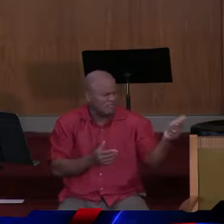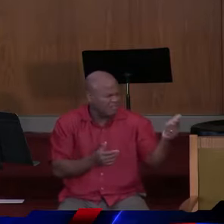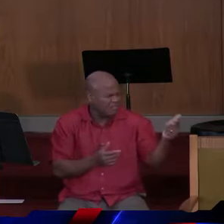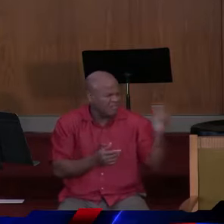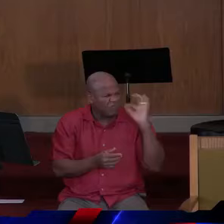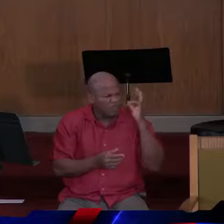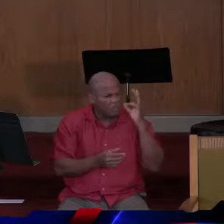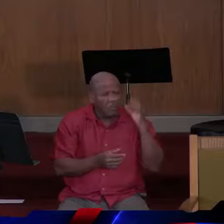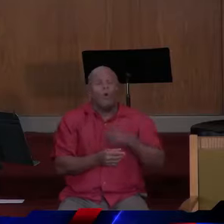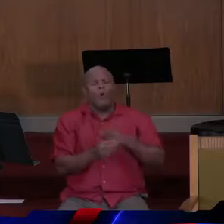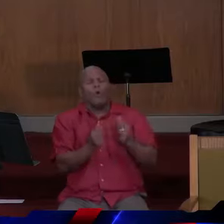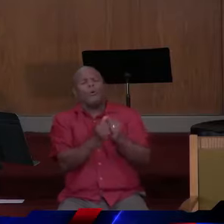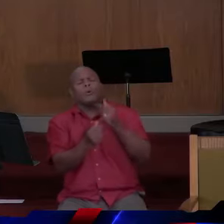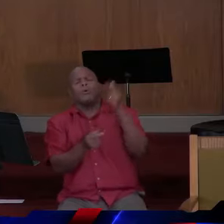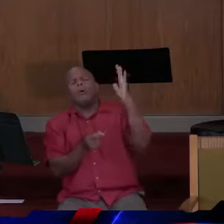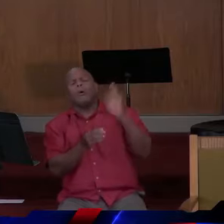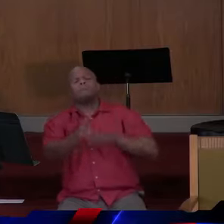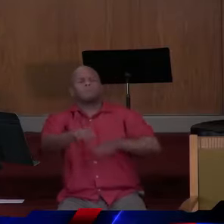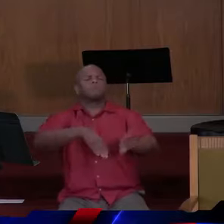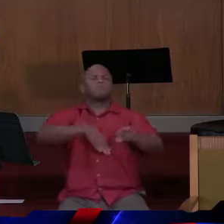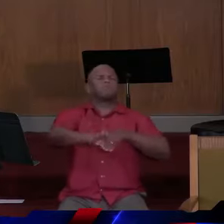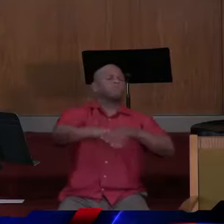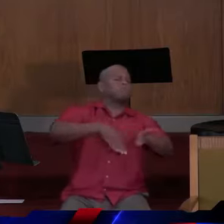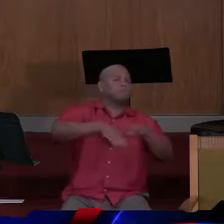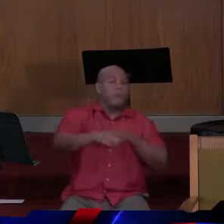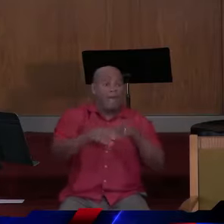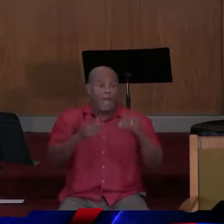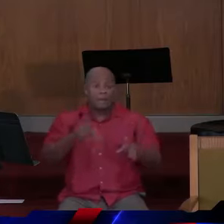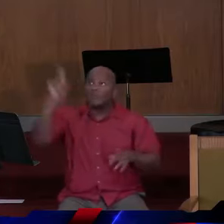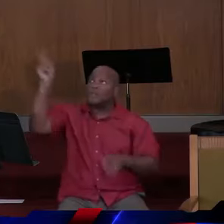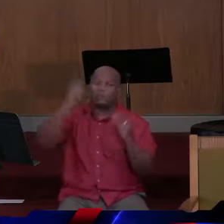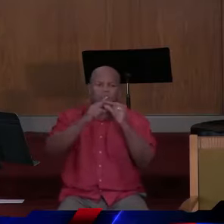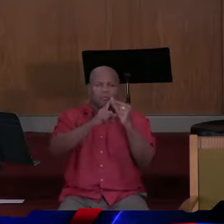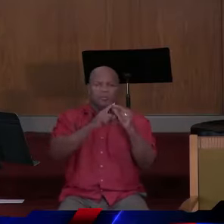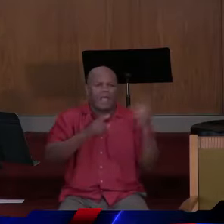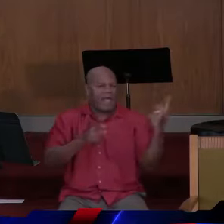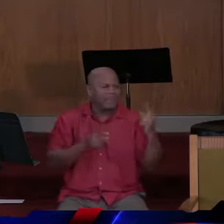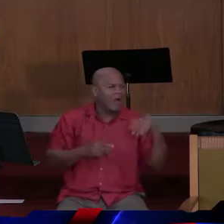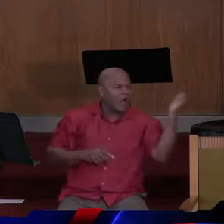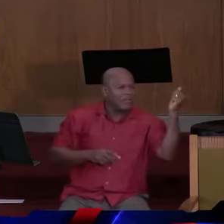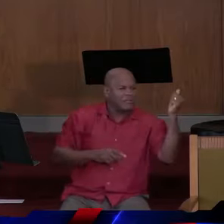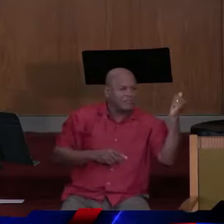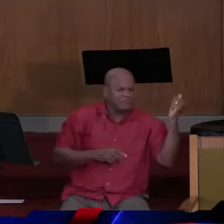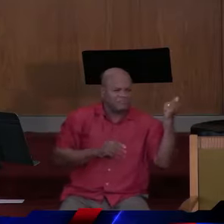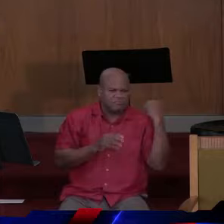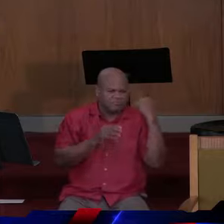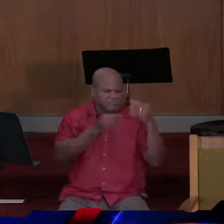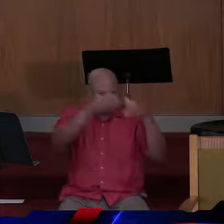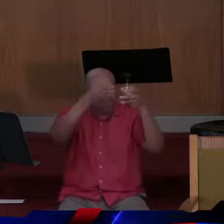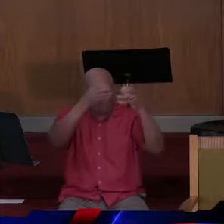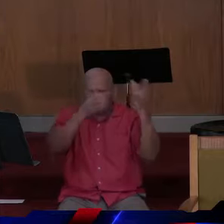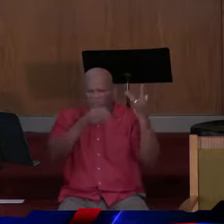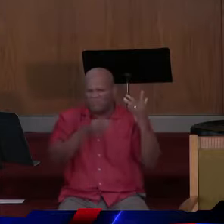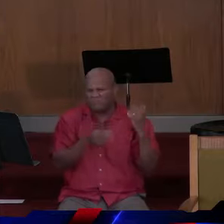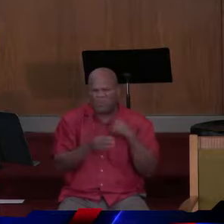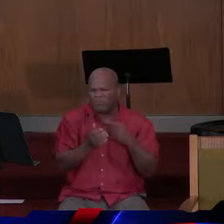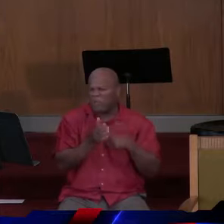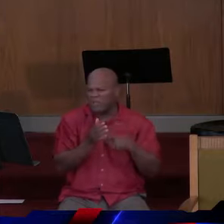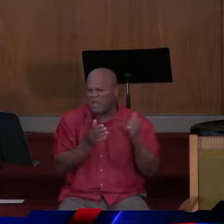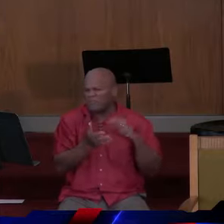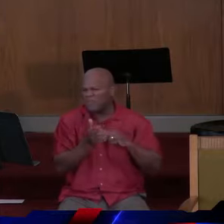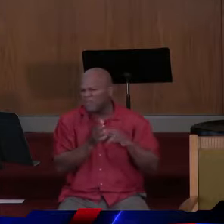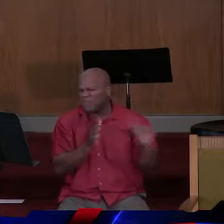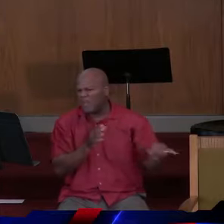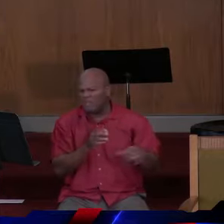claim to walk with God, and every time God's word is preached, they got some antithesis on why it don't take all that. It don't mean